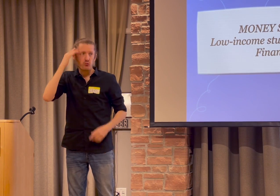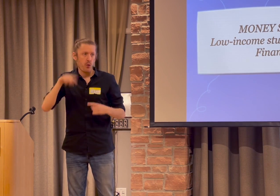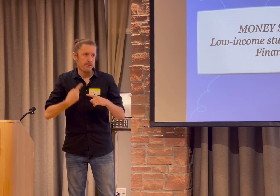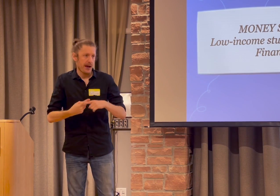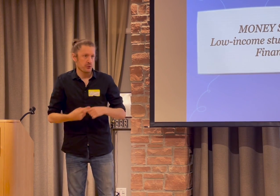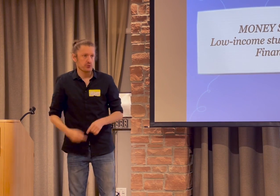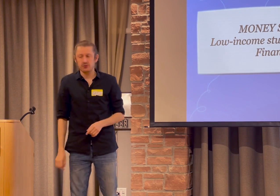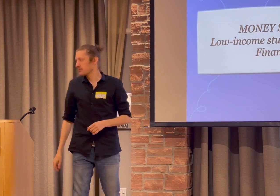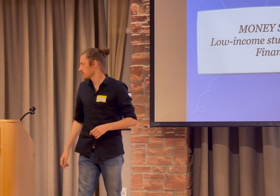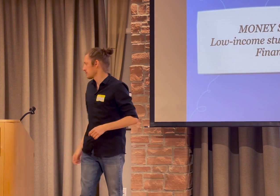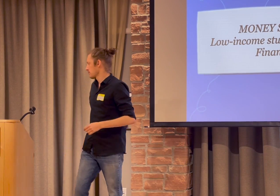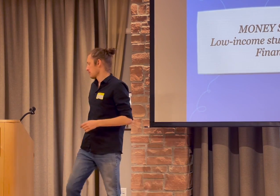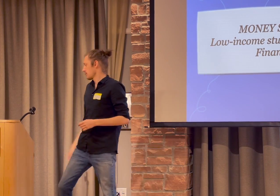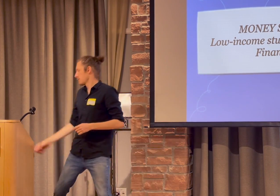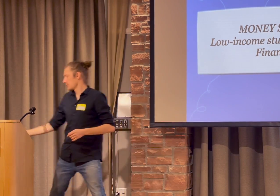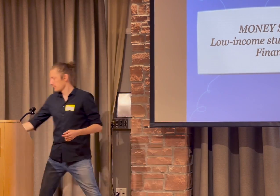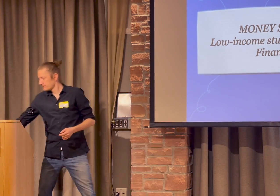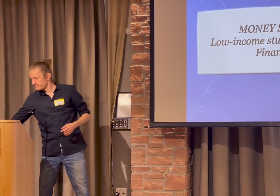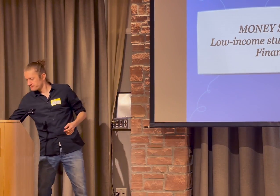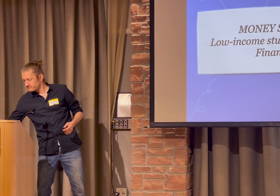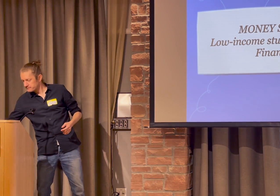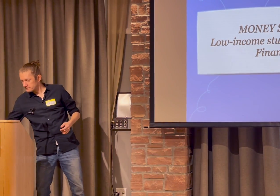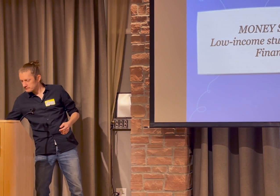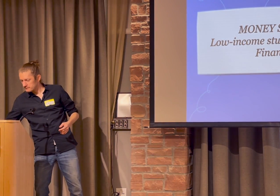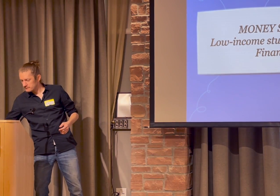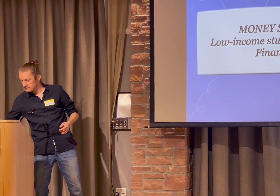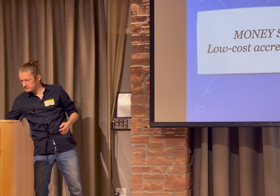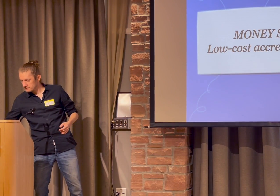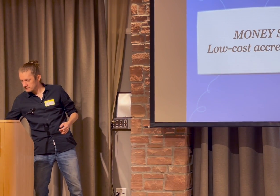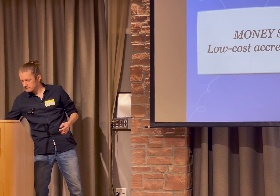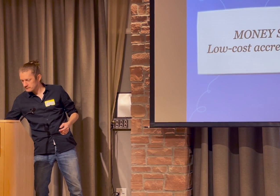financial aid know about, and that is something that they can help you with.